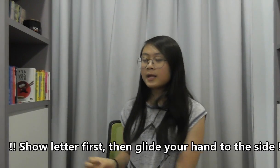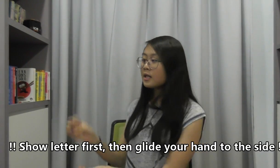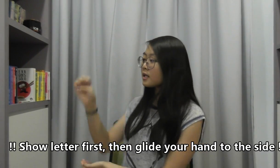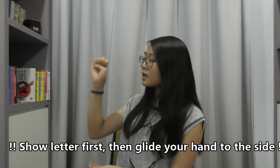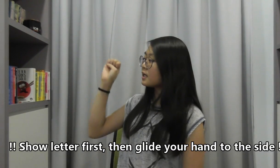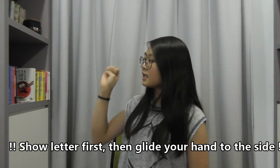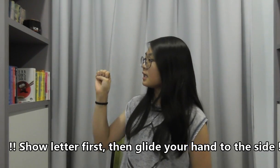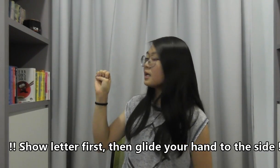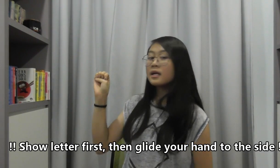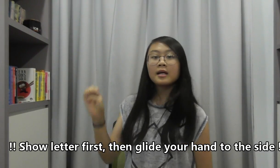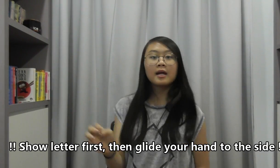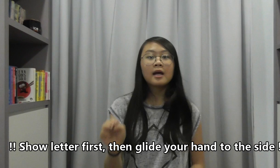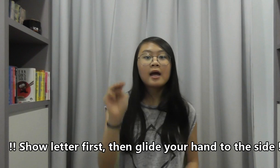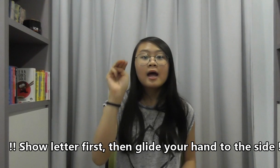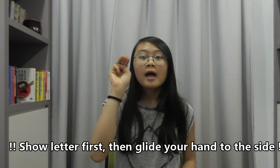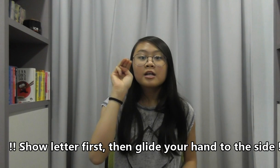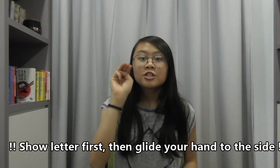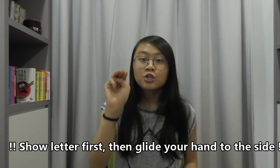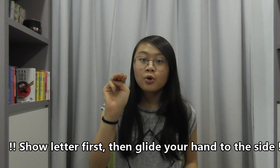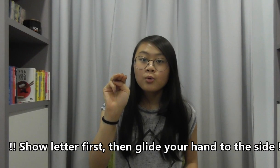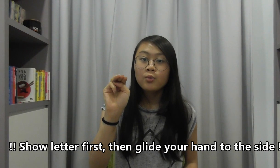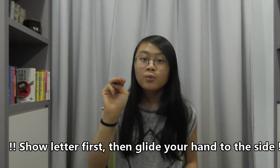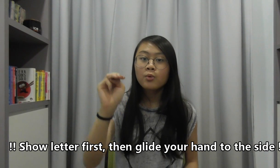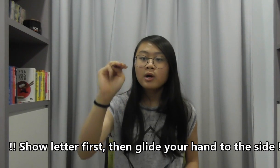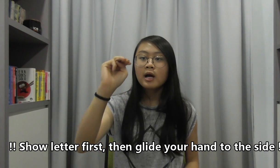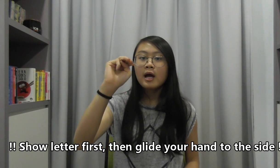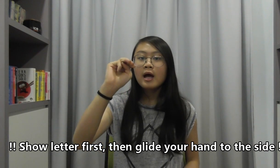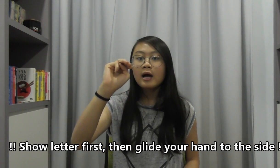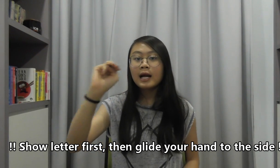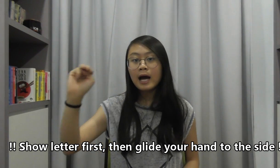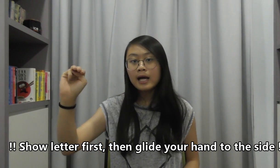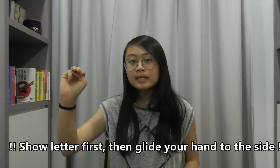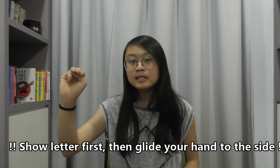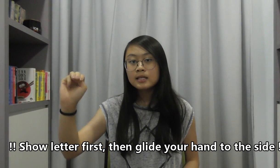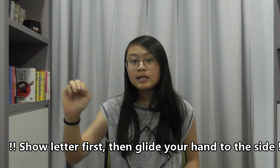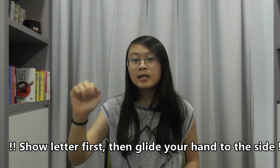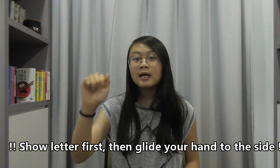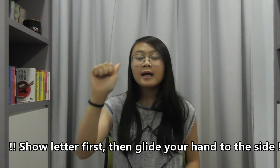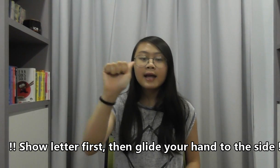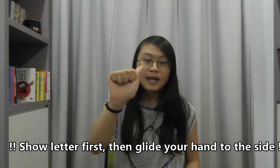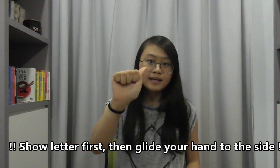repeat, E, show, glide, A.